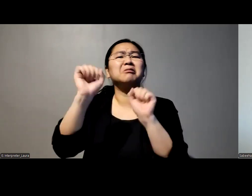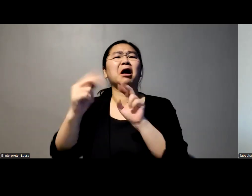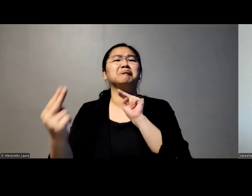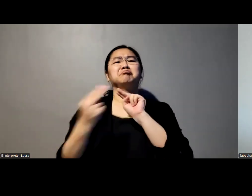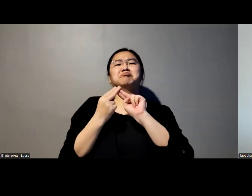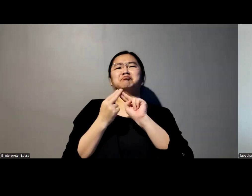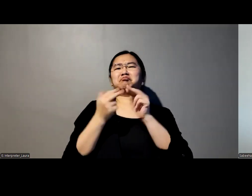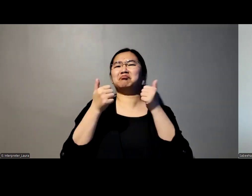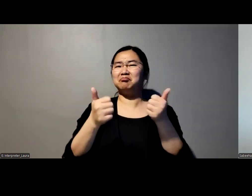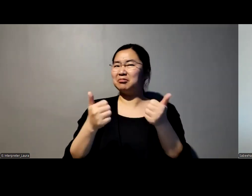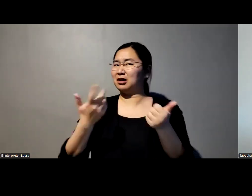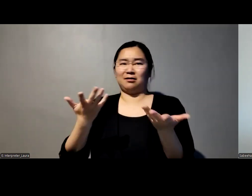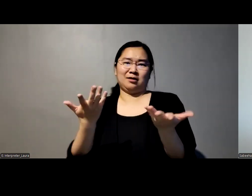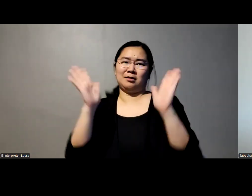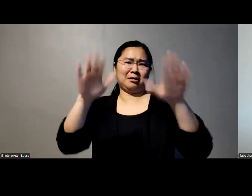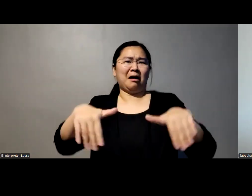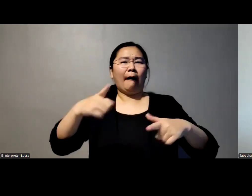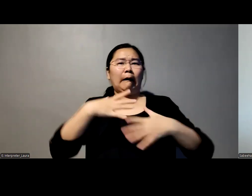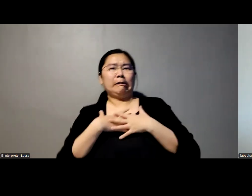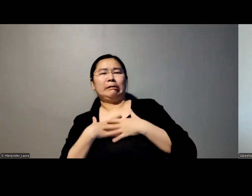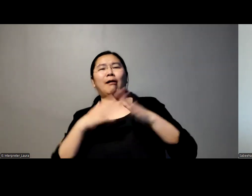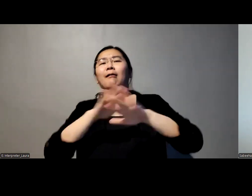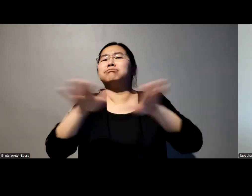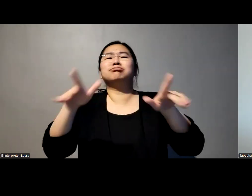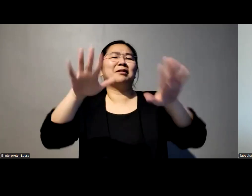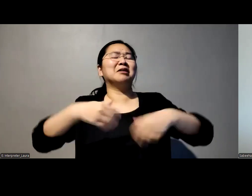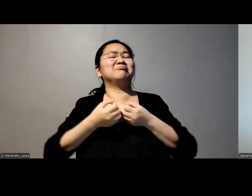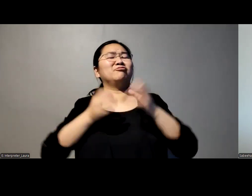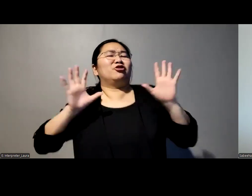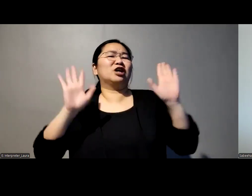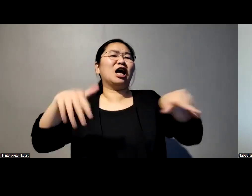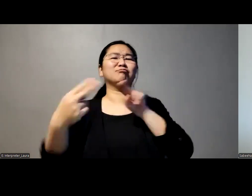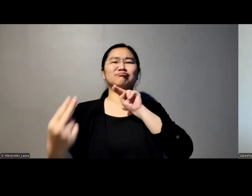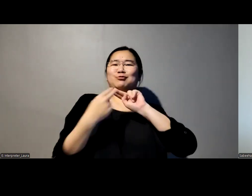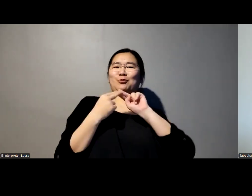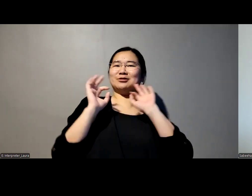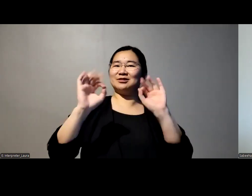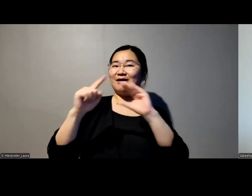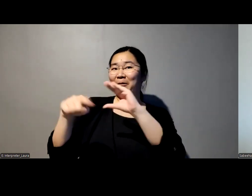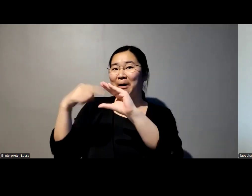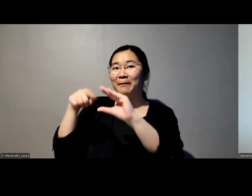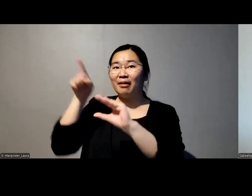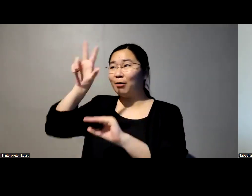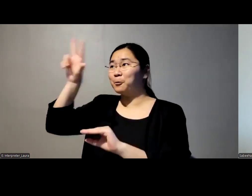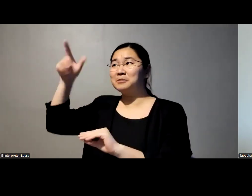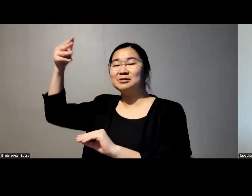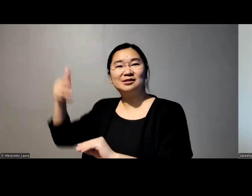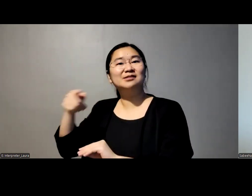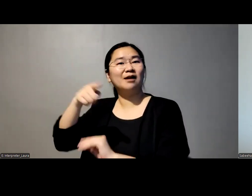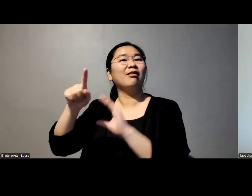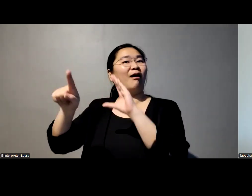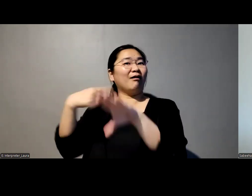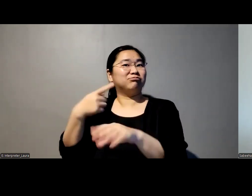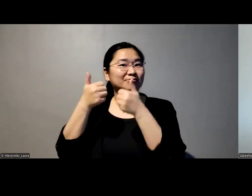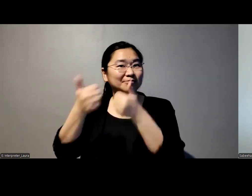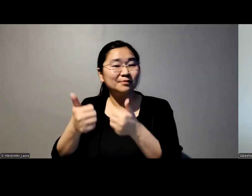of the things that I thought were very important in this webinar. I think number one for me, is the fact